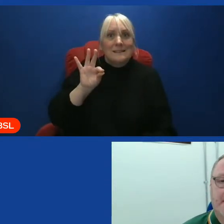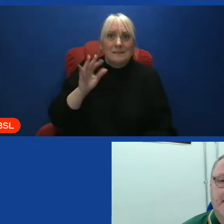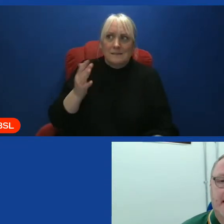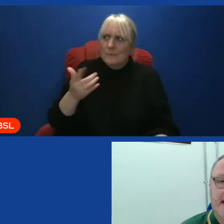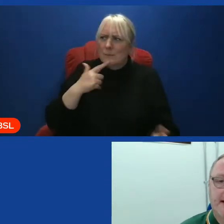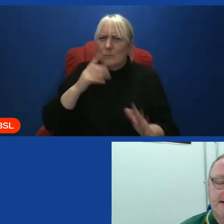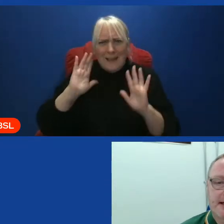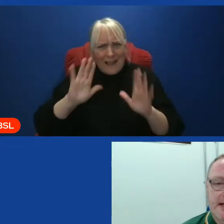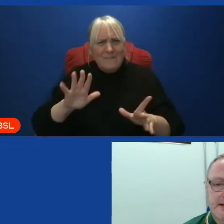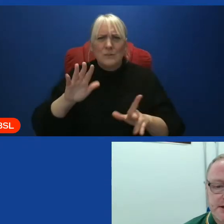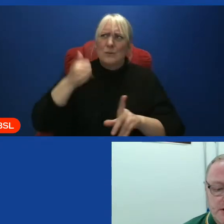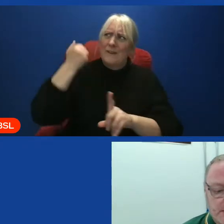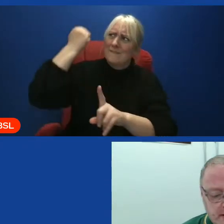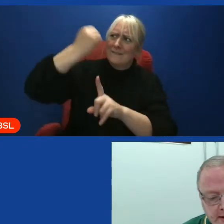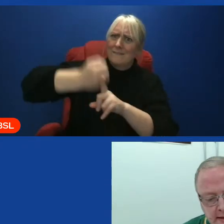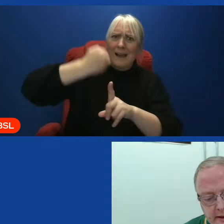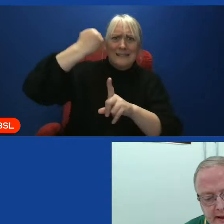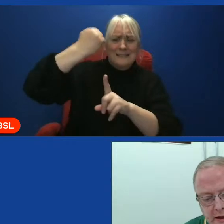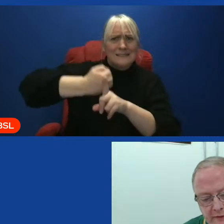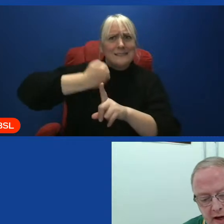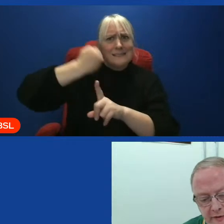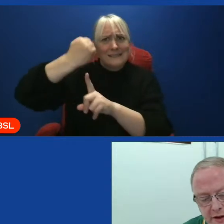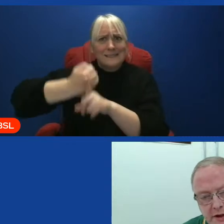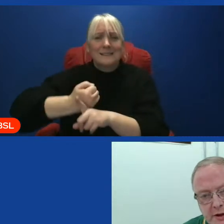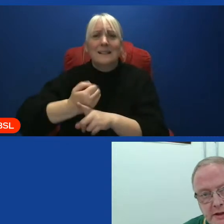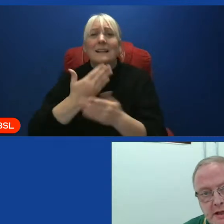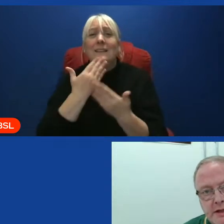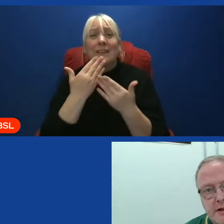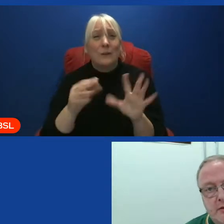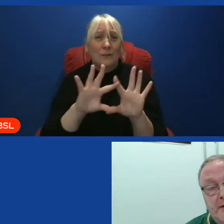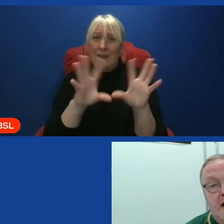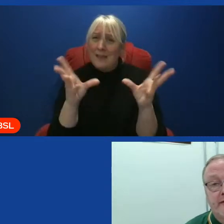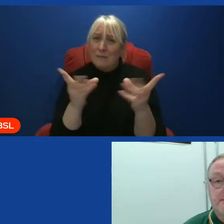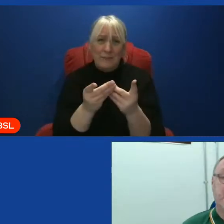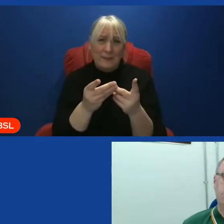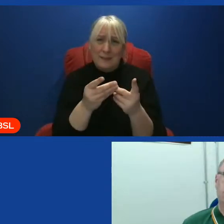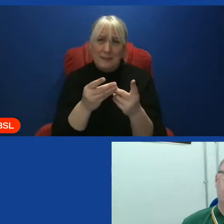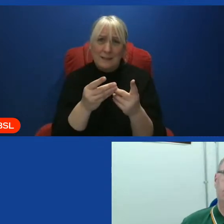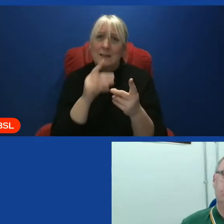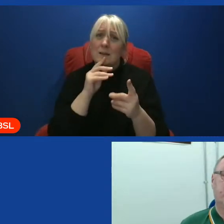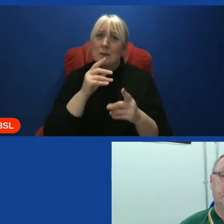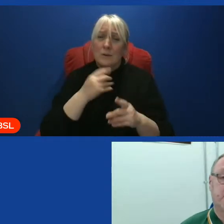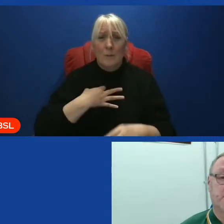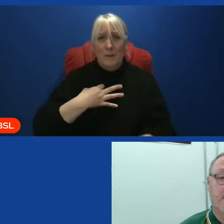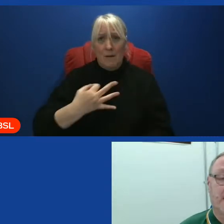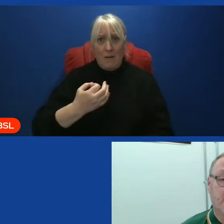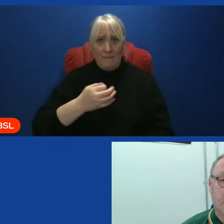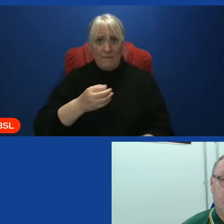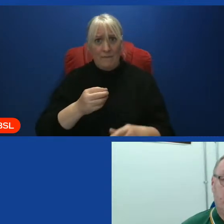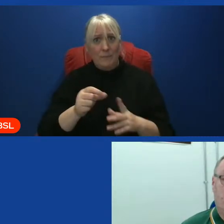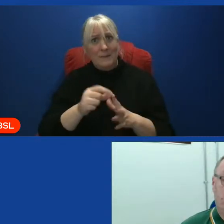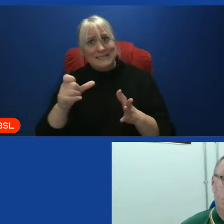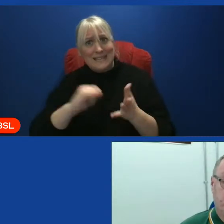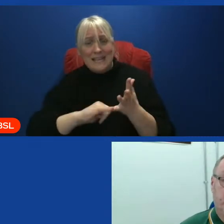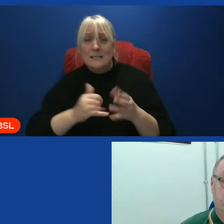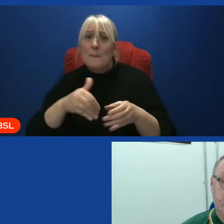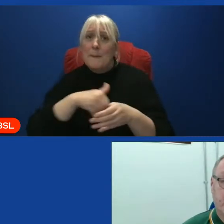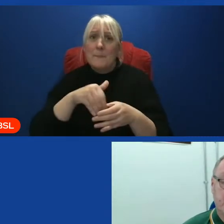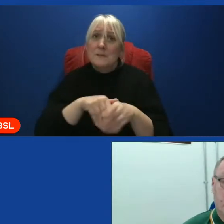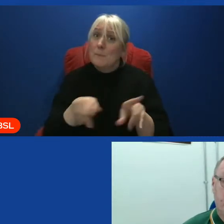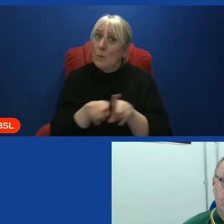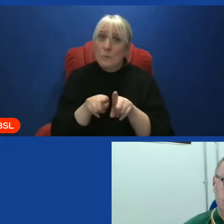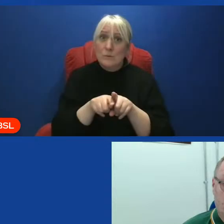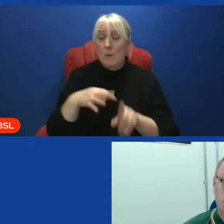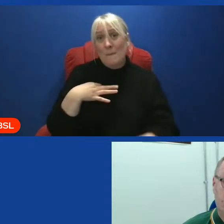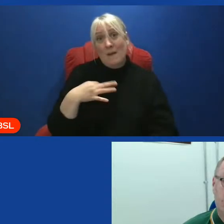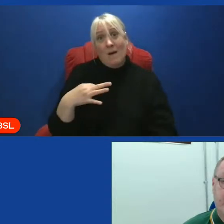fight and campaign against and stop. And thank you for everything that you continue to do on behalf of our PCS members, but also as well on behalf of the public,